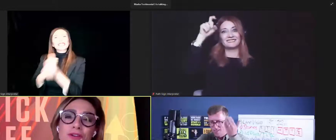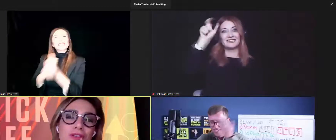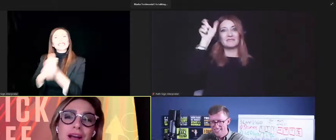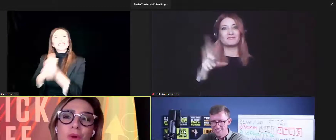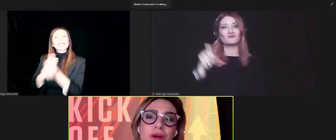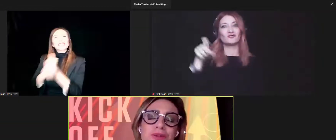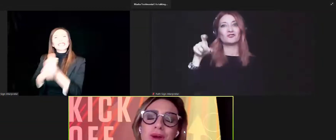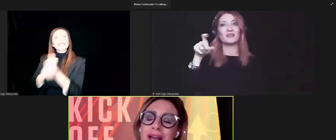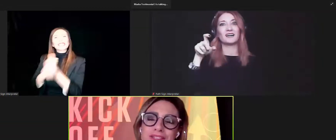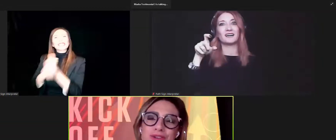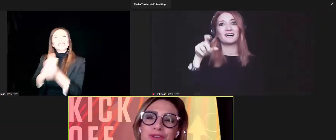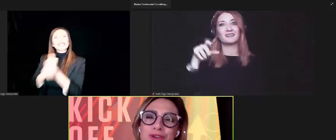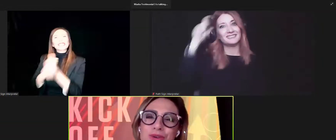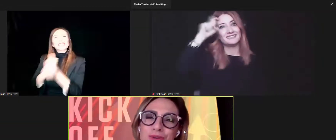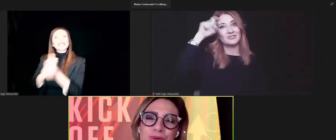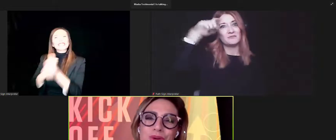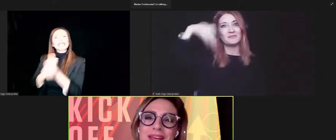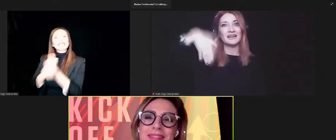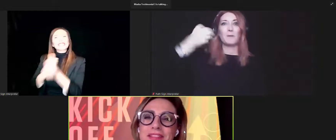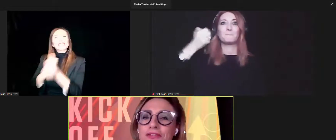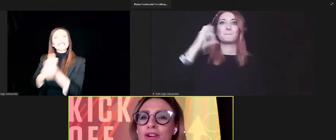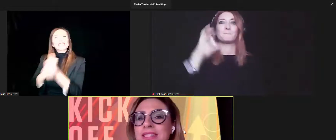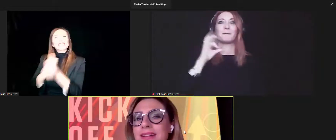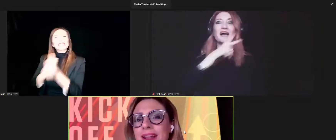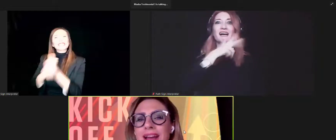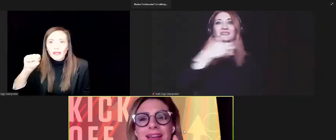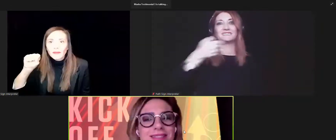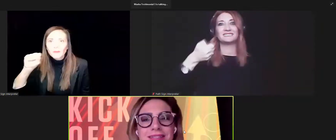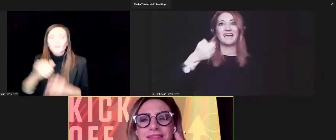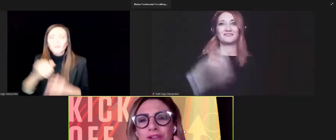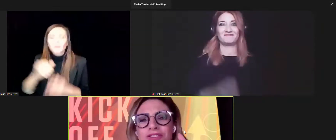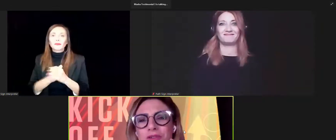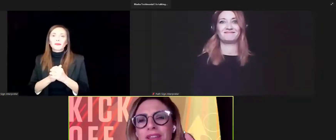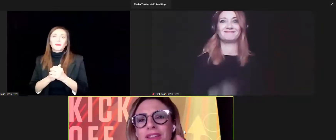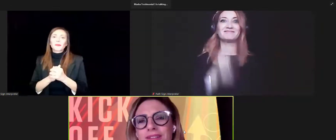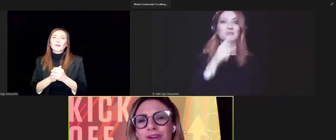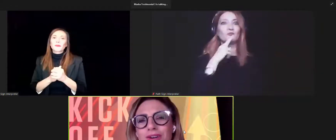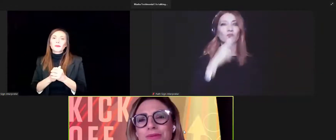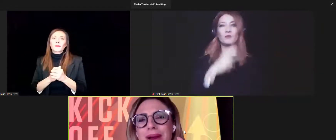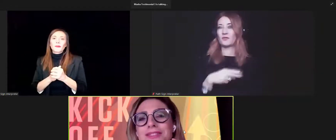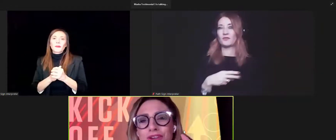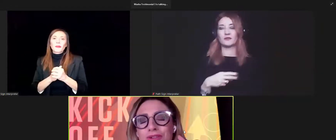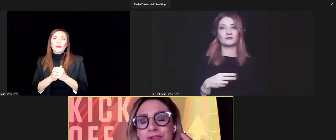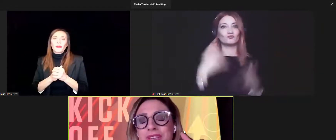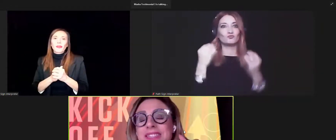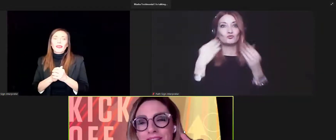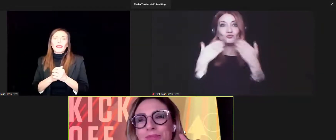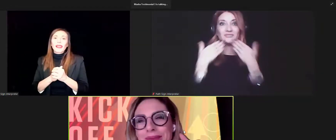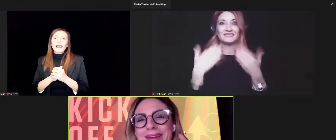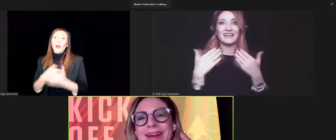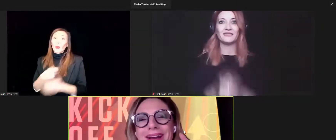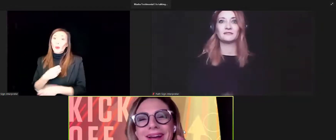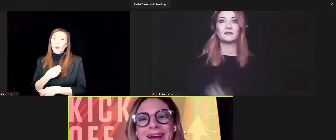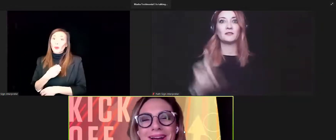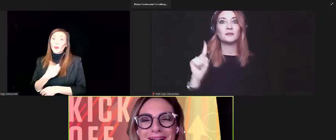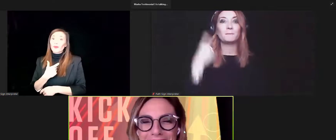First of all, I want to assure you that Frazer and I did not agree on today's